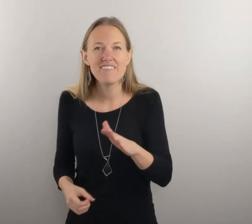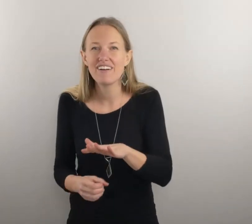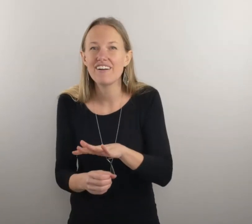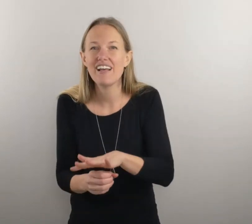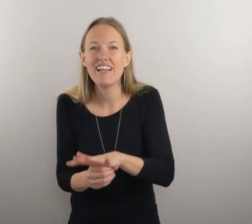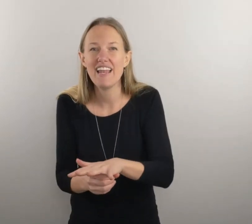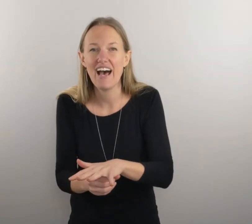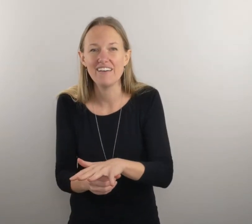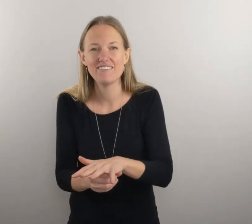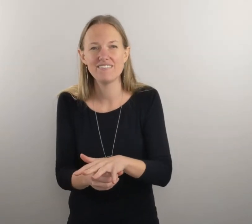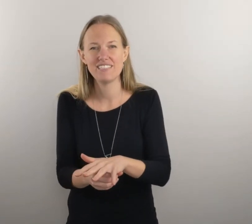never enough.